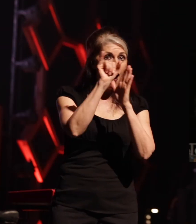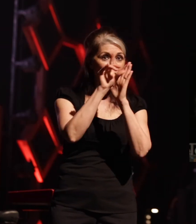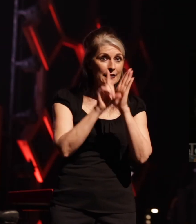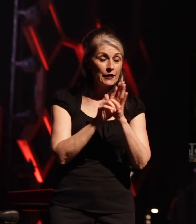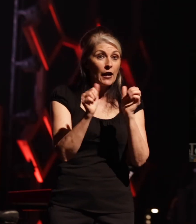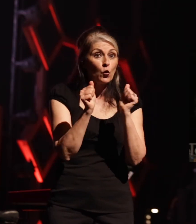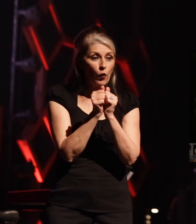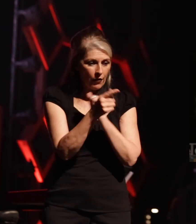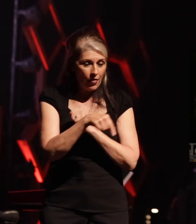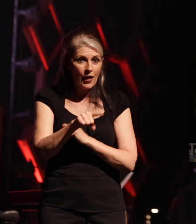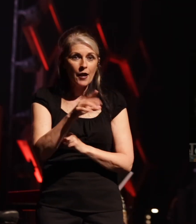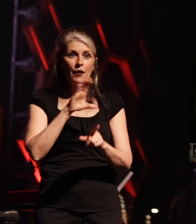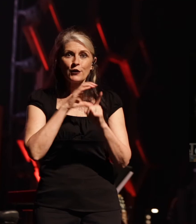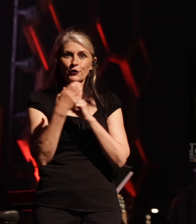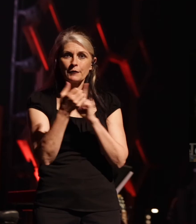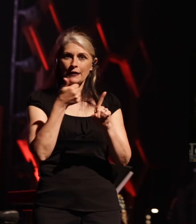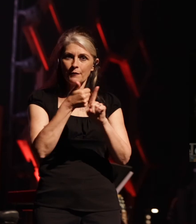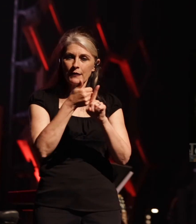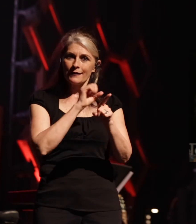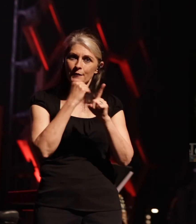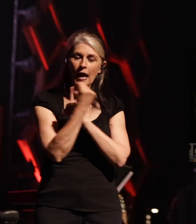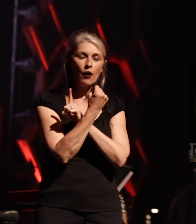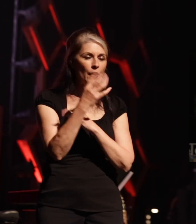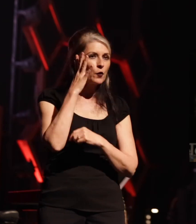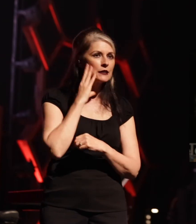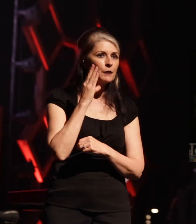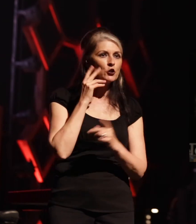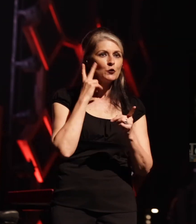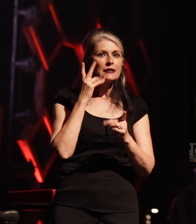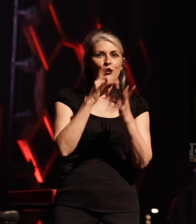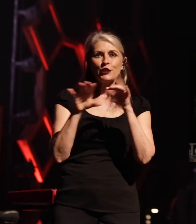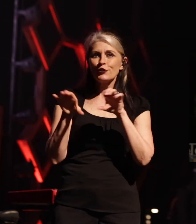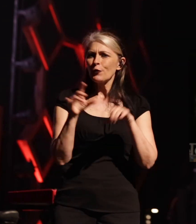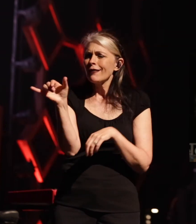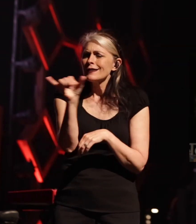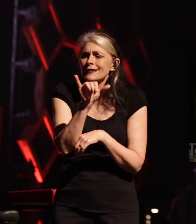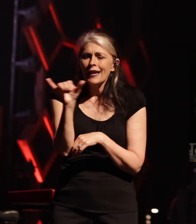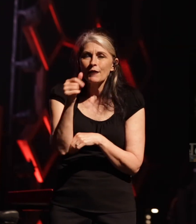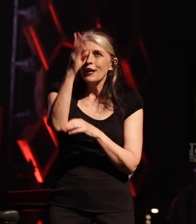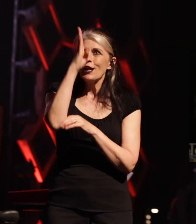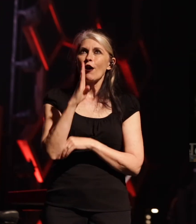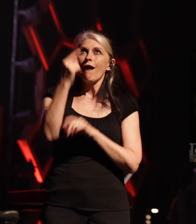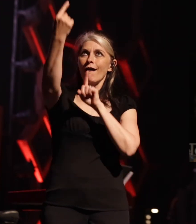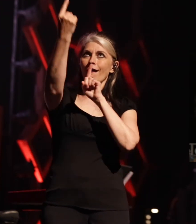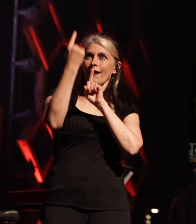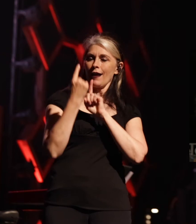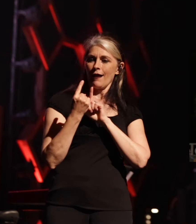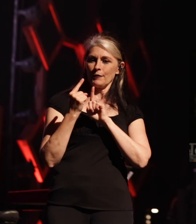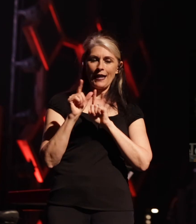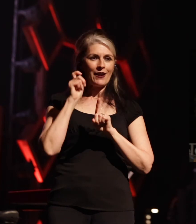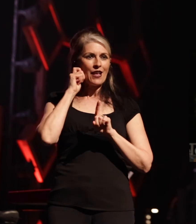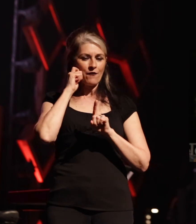through, and we see that Jesus does the exact same thing. That God comes down in the flesh, in a temporary body, that